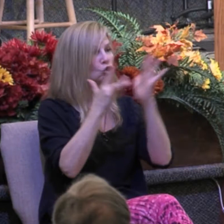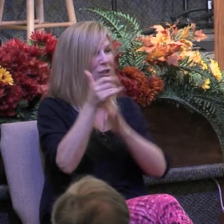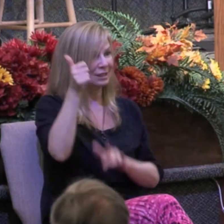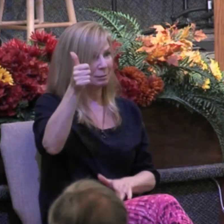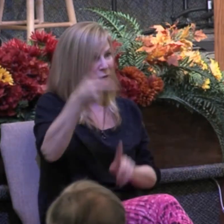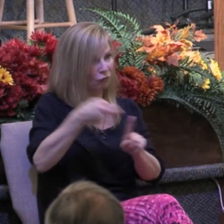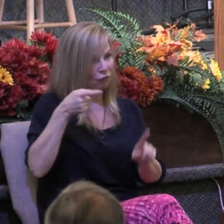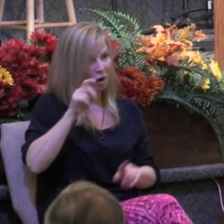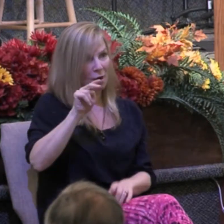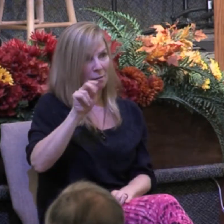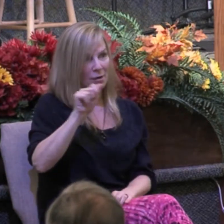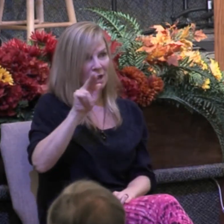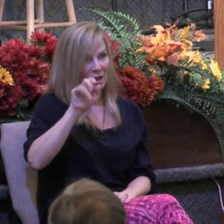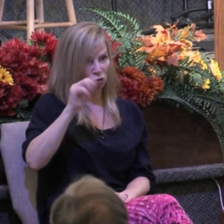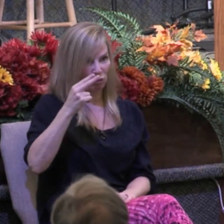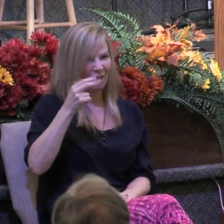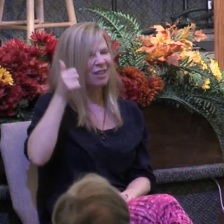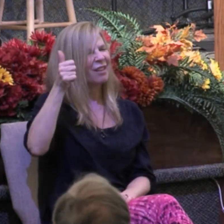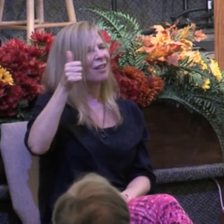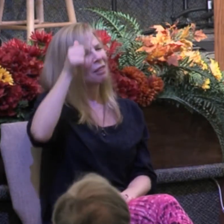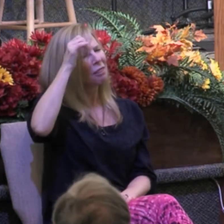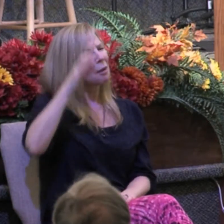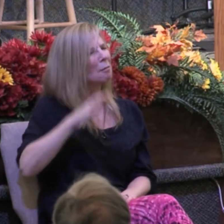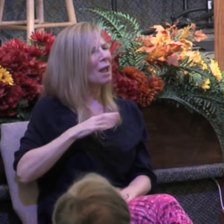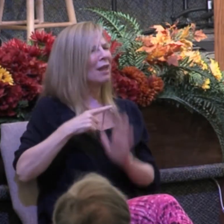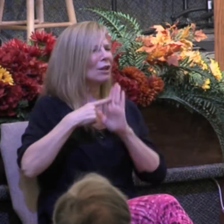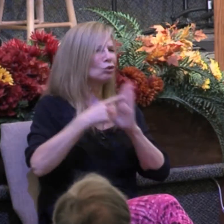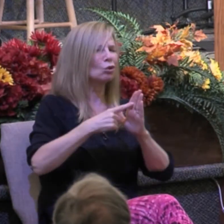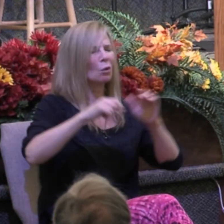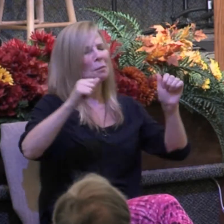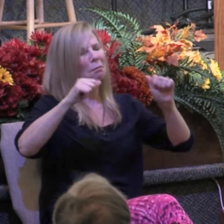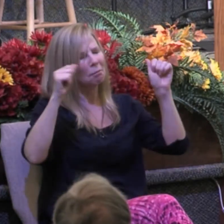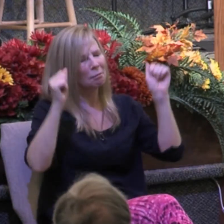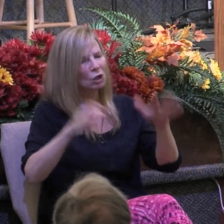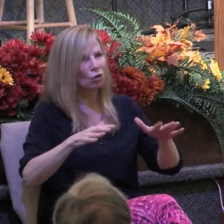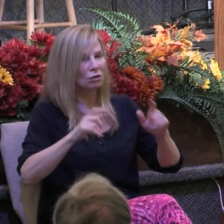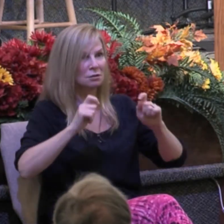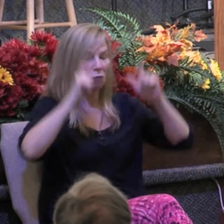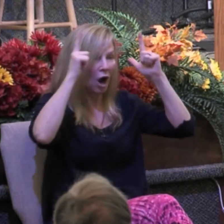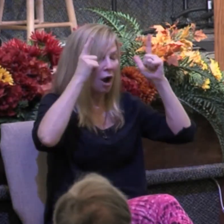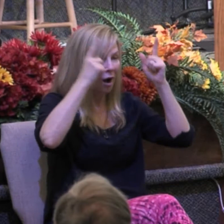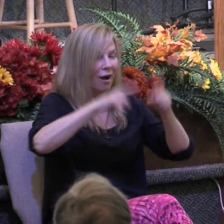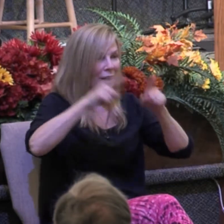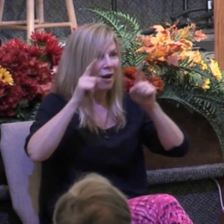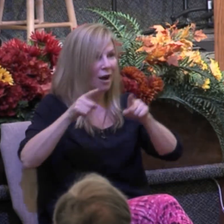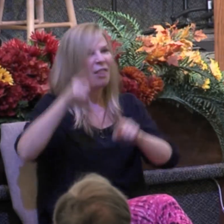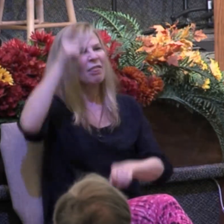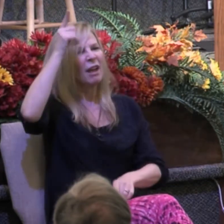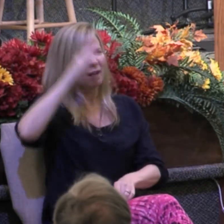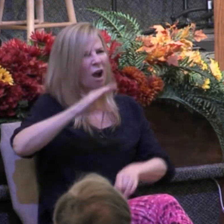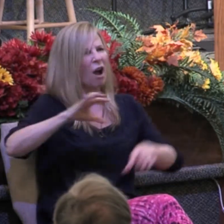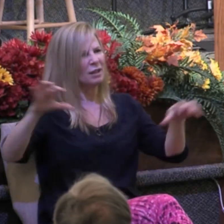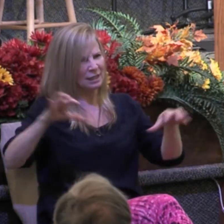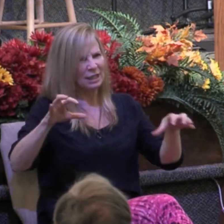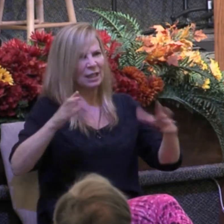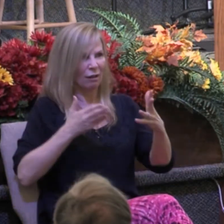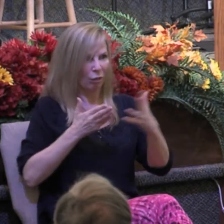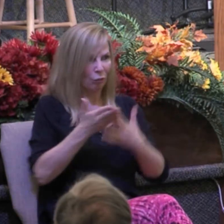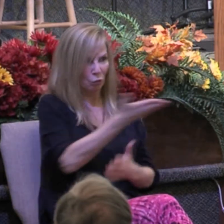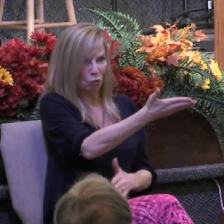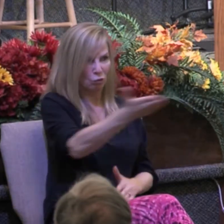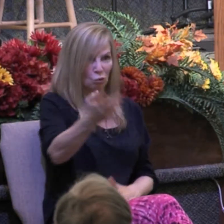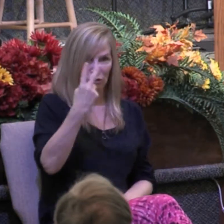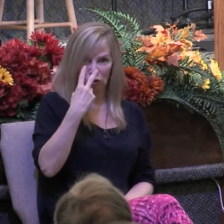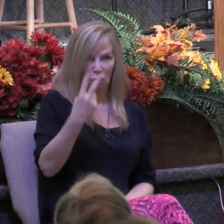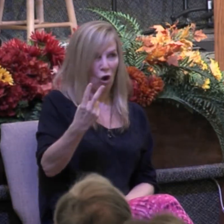to you by God with miracles and wonders and signs, which God performed through him in your midst, just as you yourselves know.